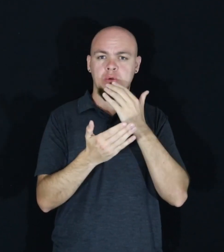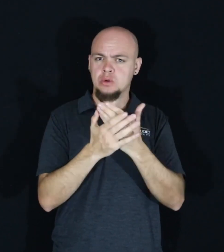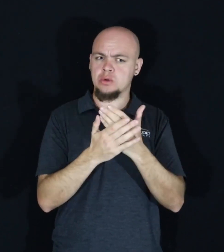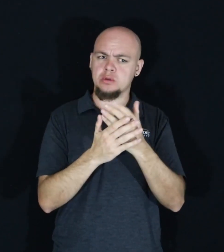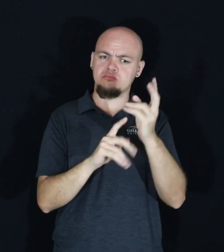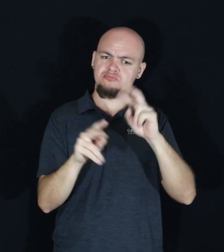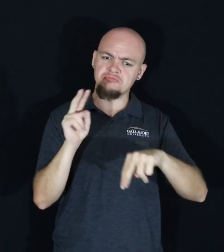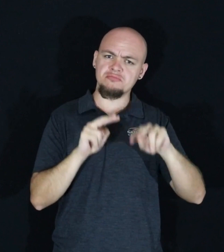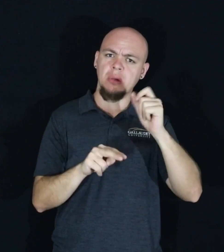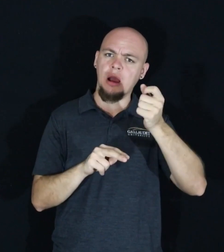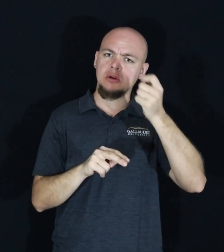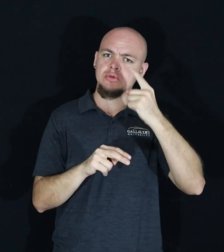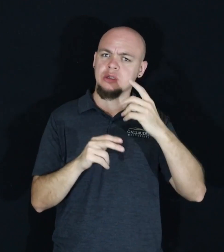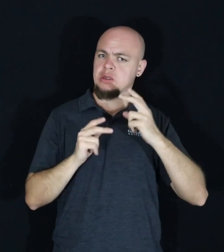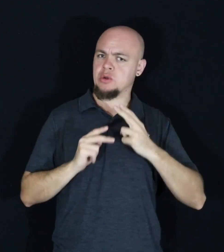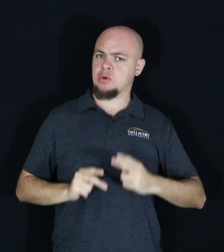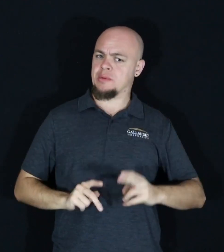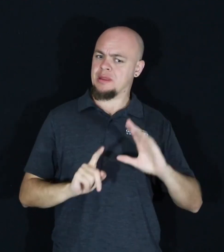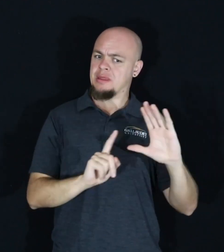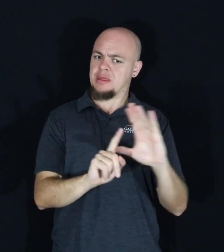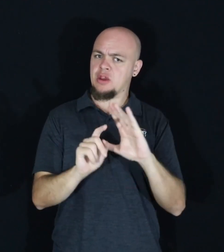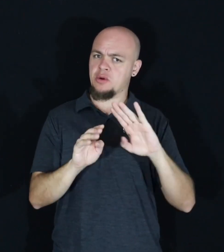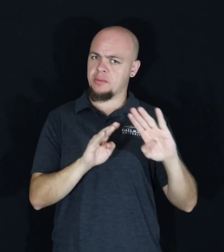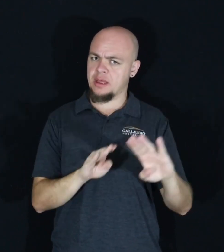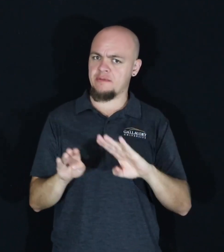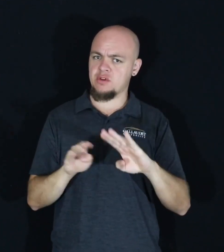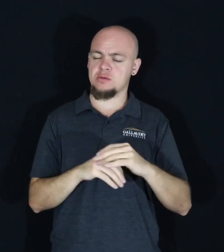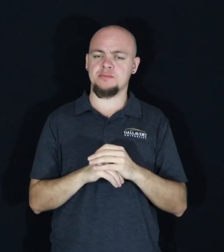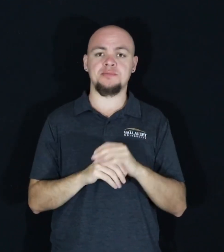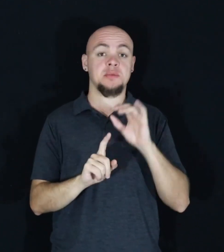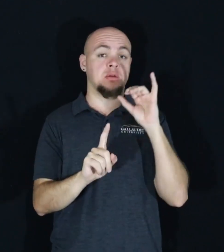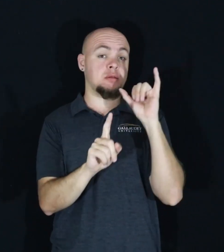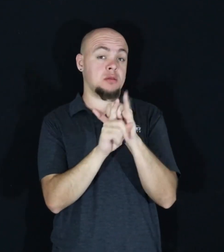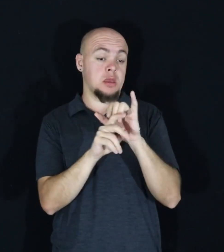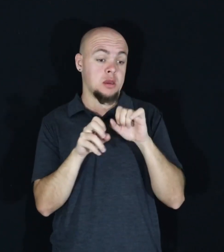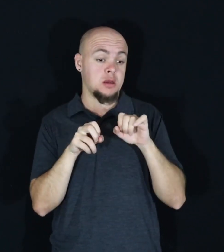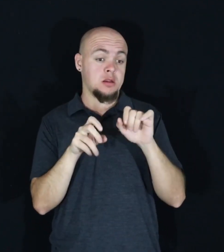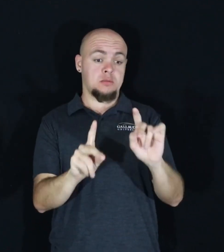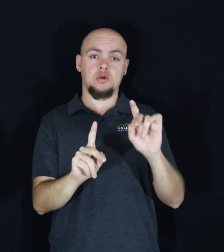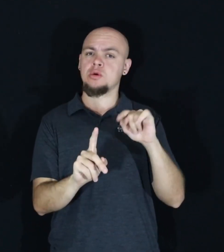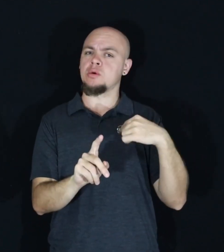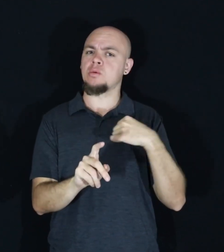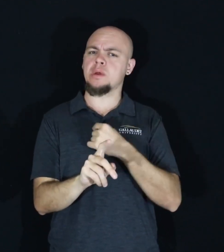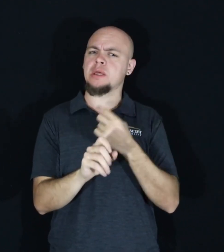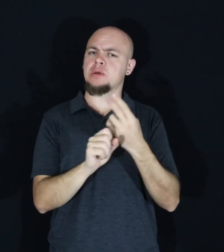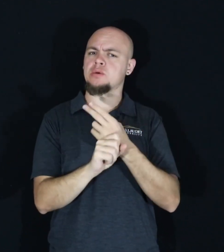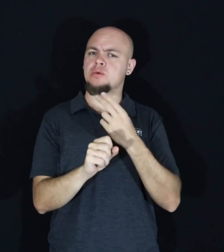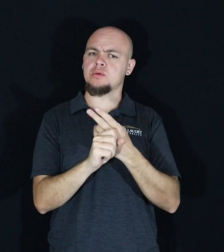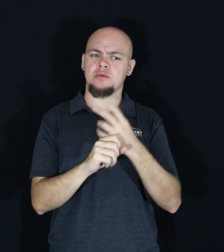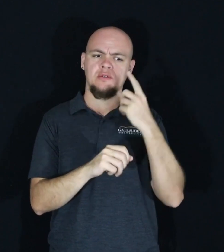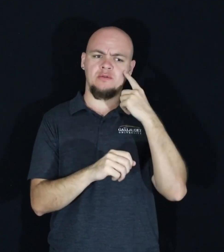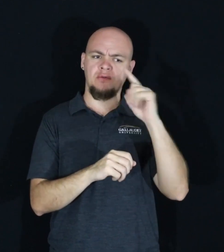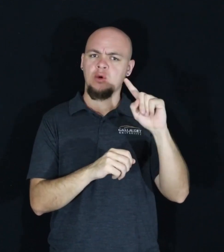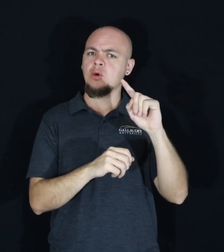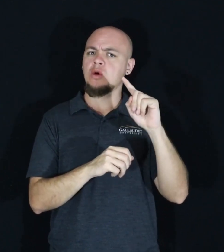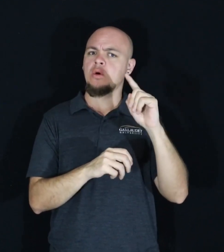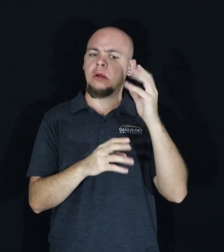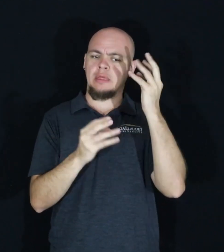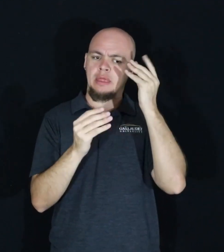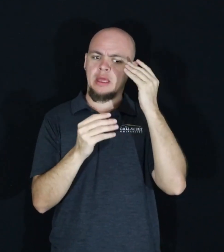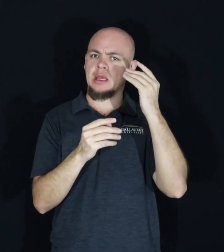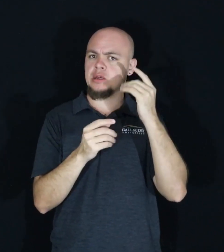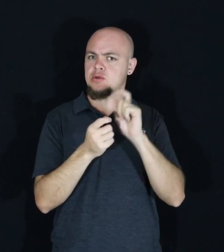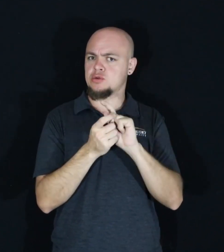human behavior. So can we use this opportunity to change the way we think